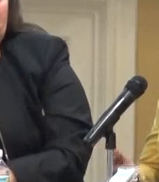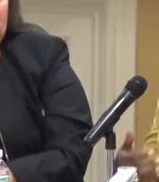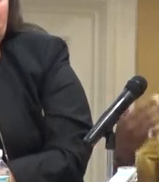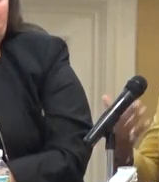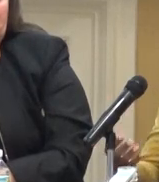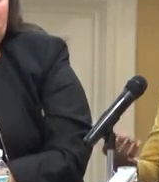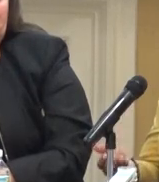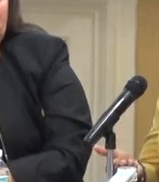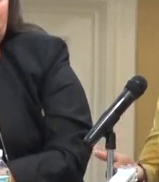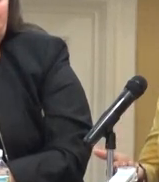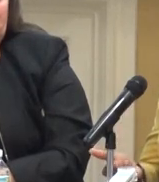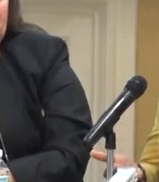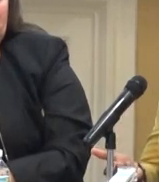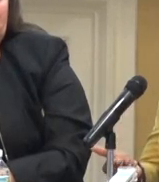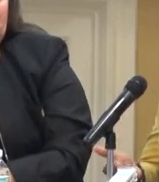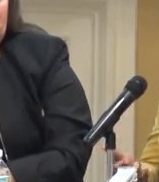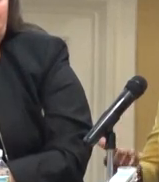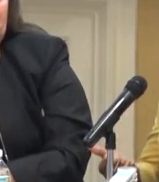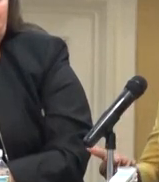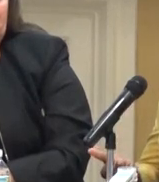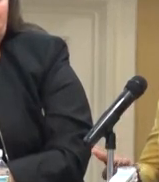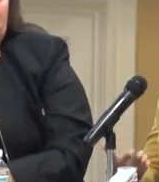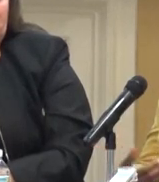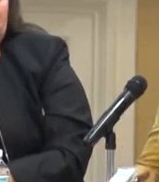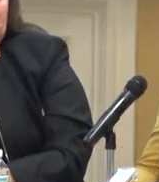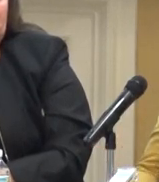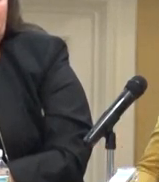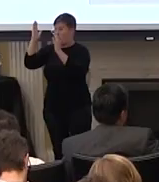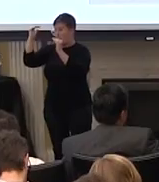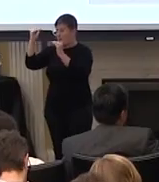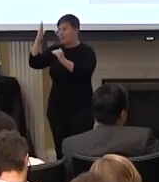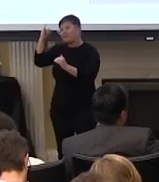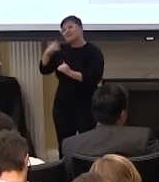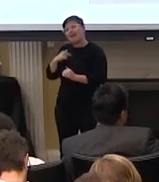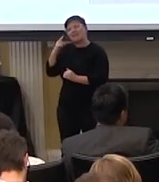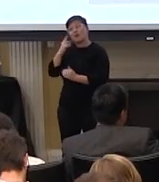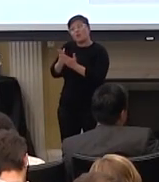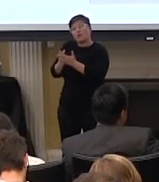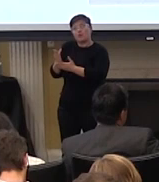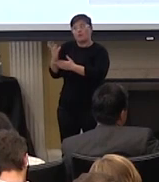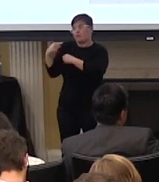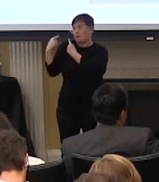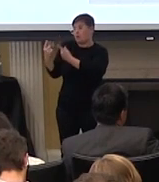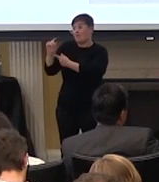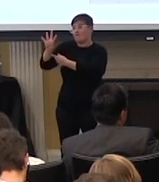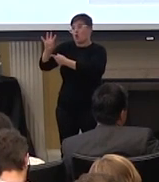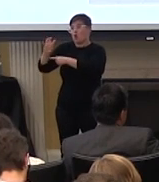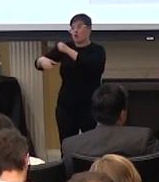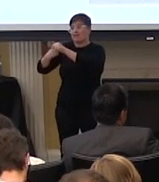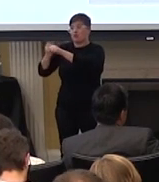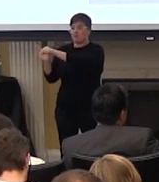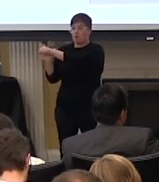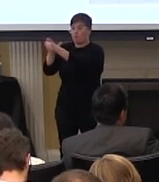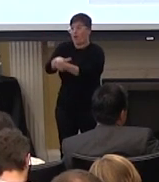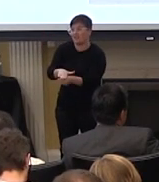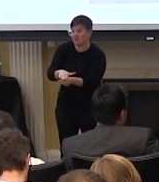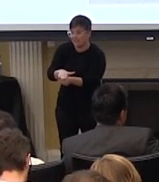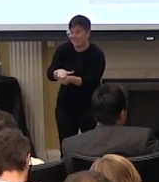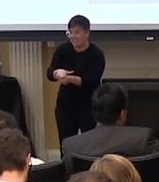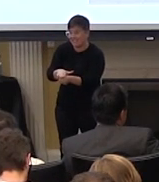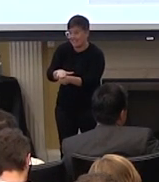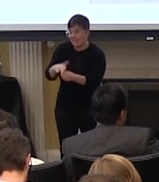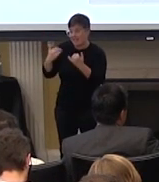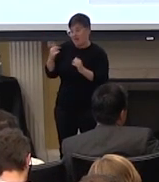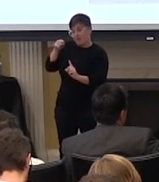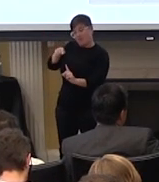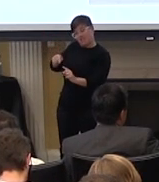new but hey this is how we can go about hope because I think through 400 years of oppression this is the